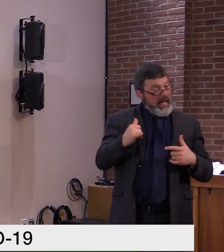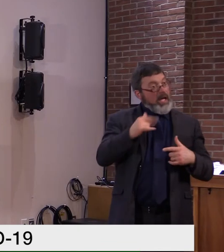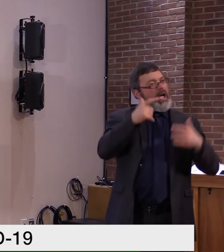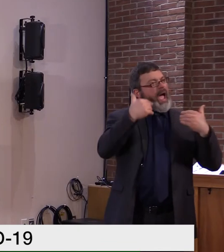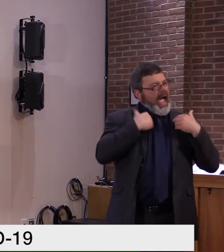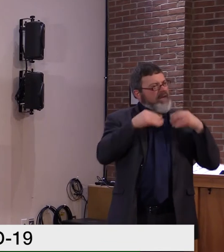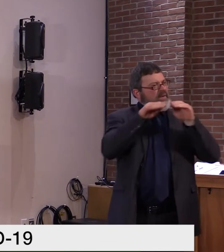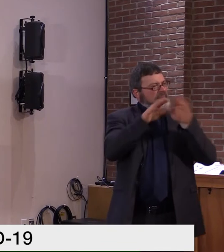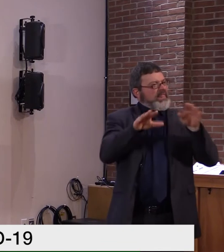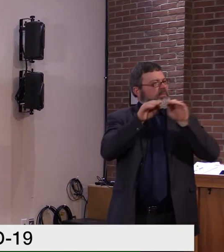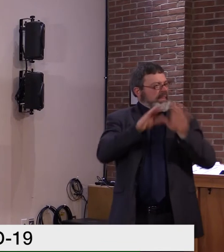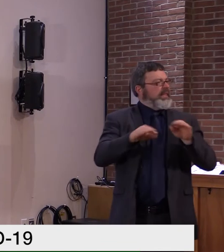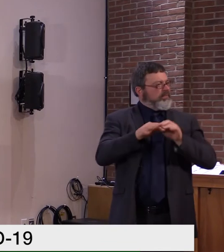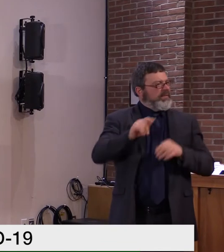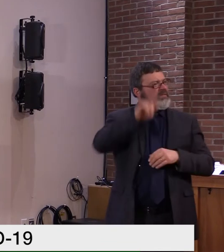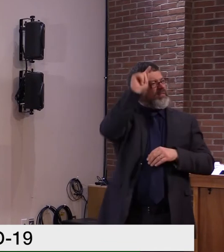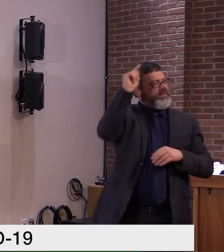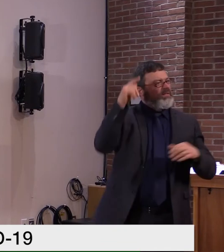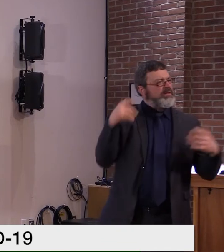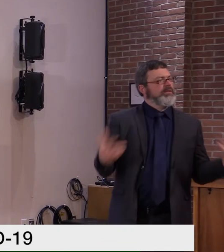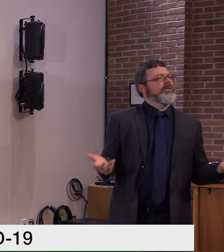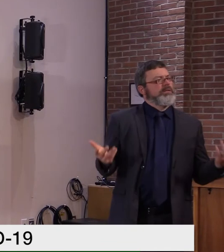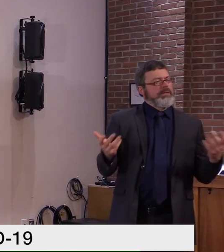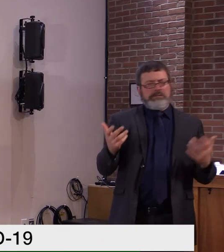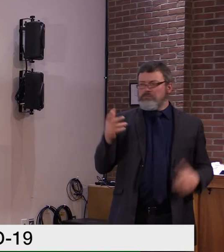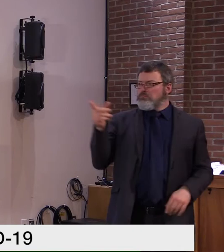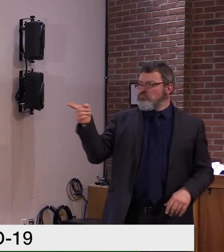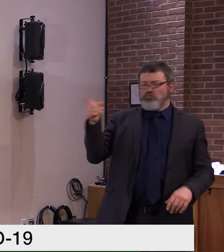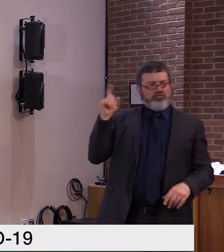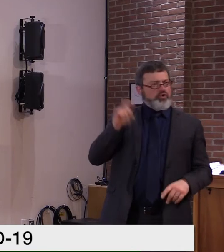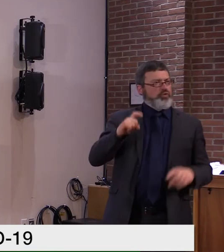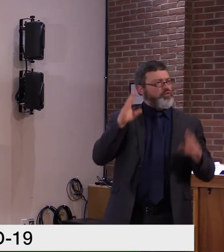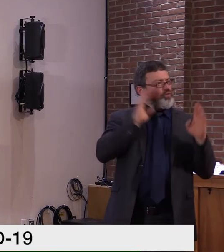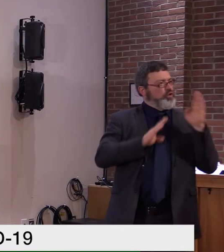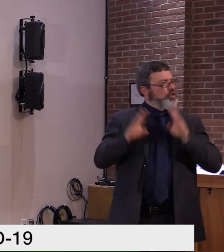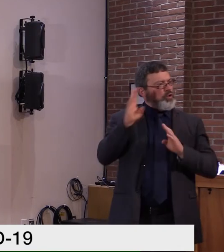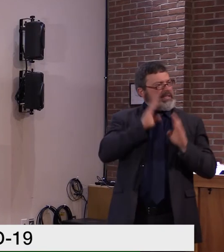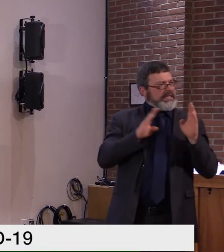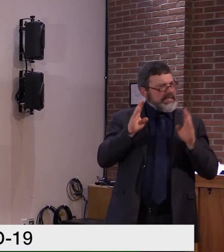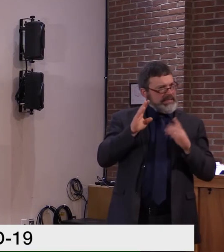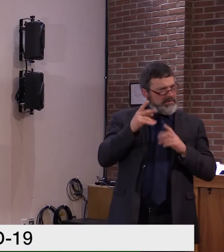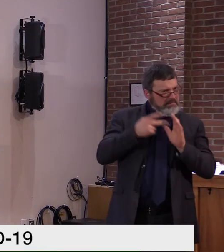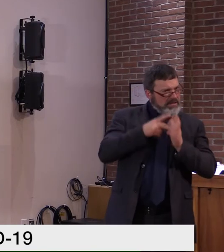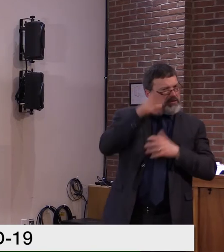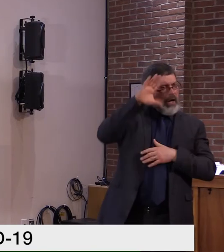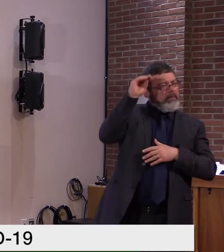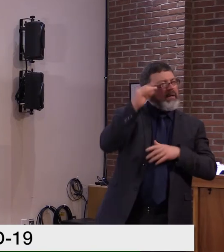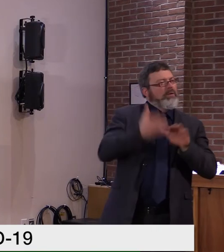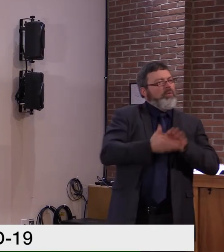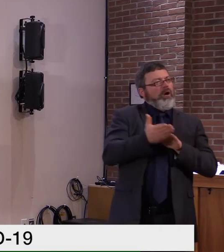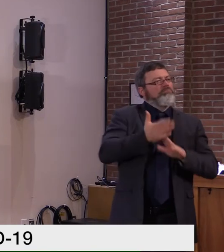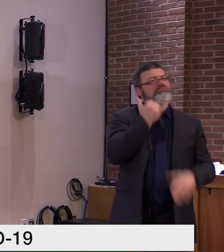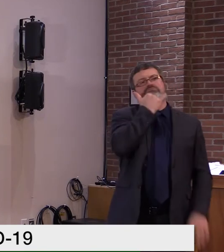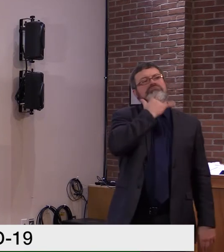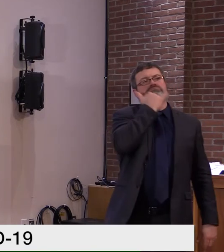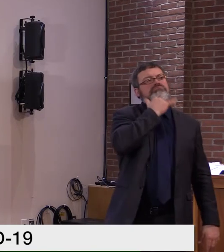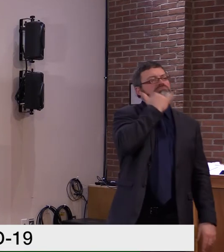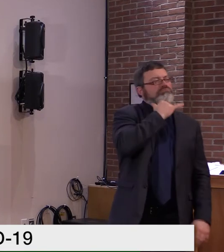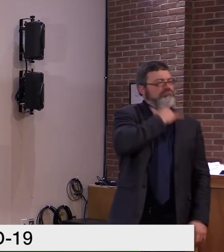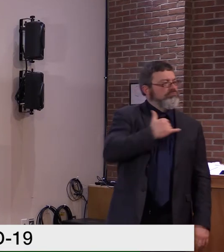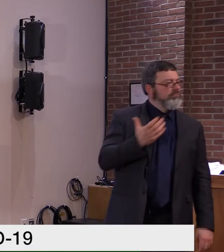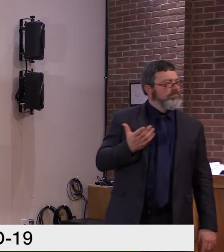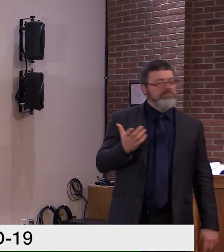anything at the state level that people were looking at that maybe there's some bigger issue here. Yeah, not to my knowledge at this time.